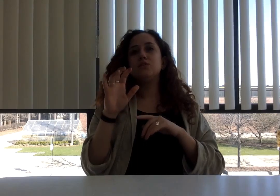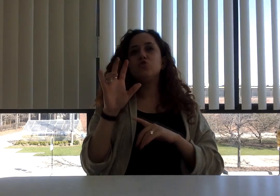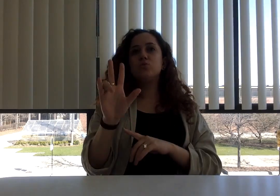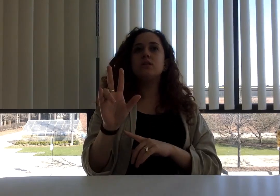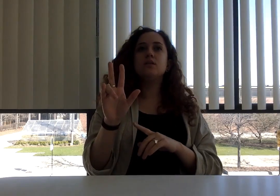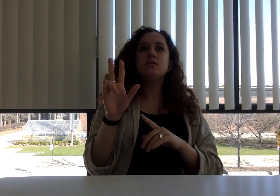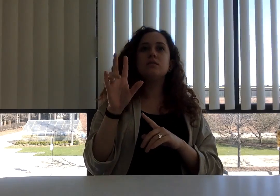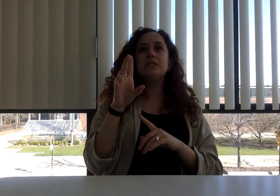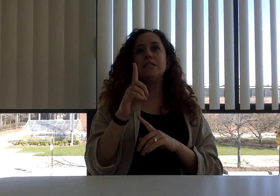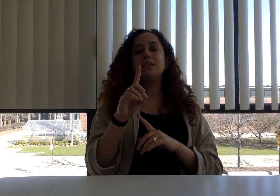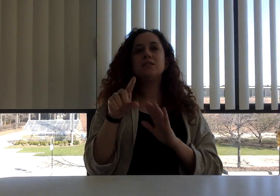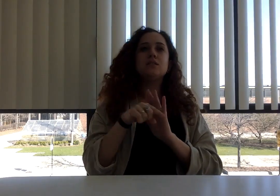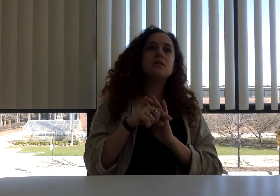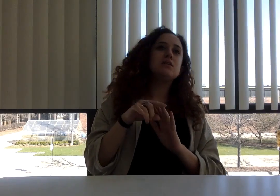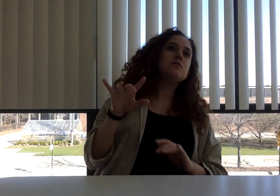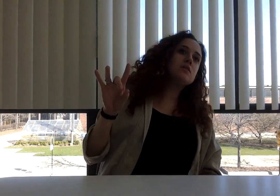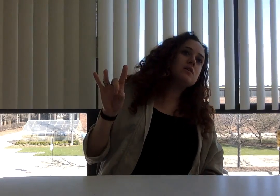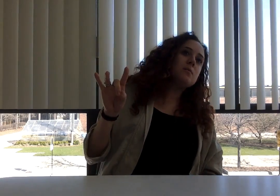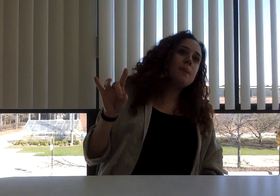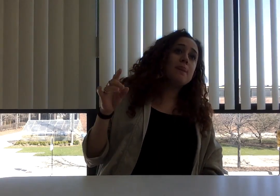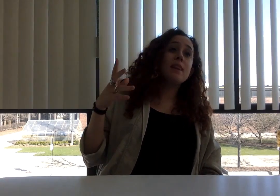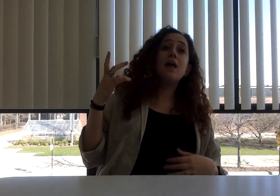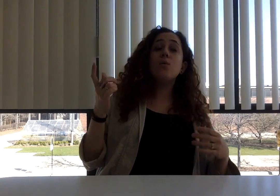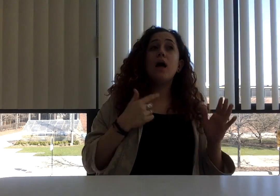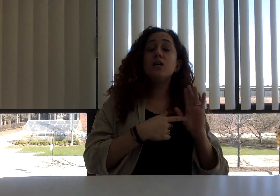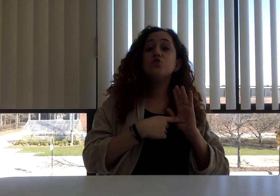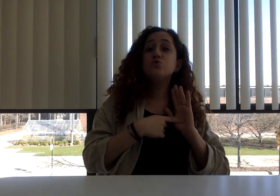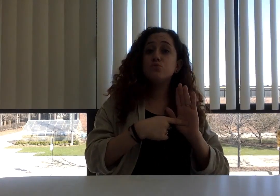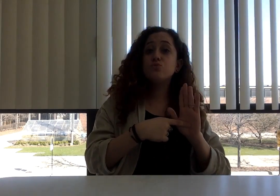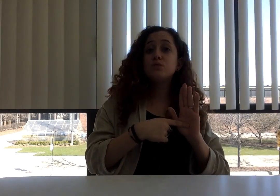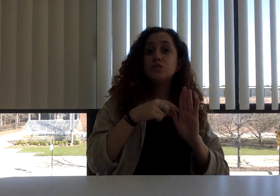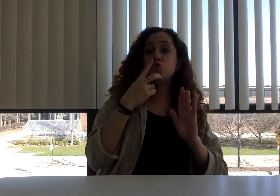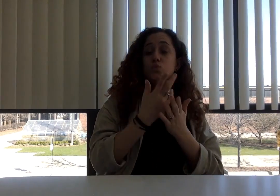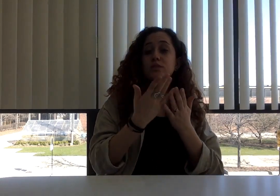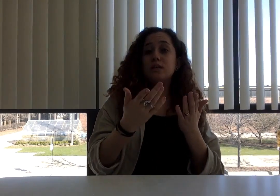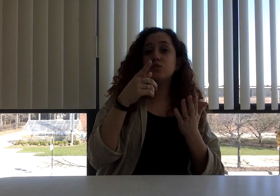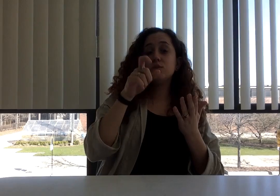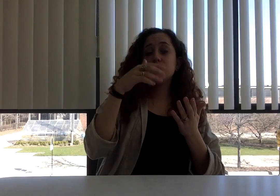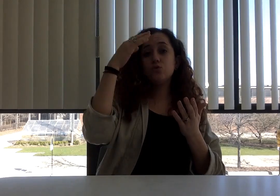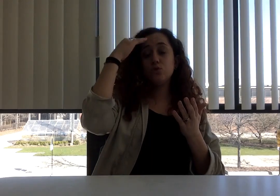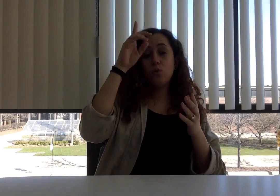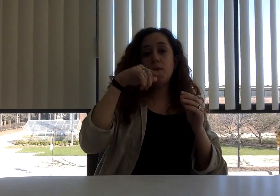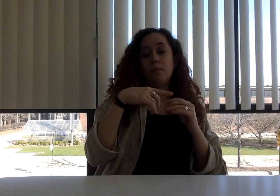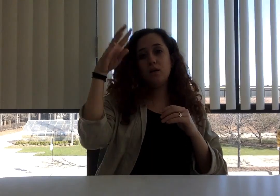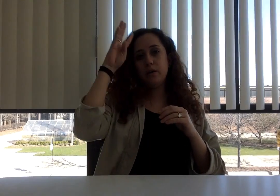Now, I showed you guys the 2 things that you need to know about imaginary numbers. Number 1, what is the square root of negative